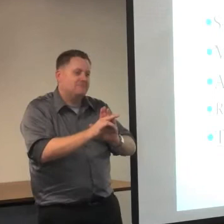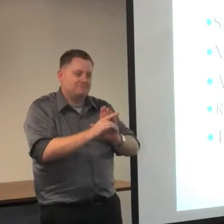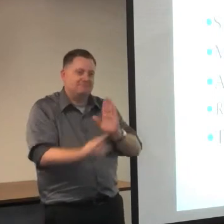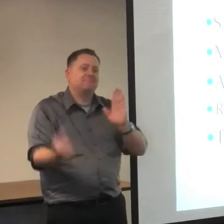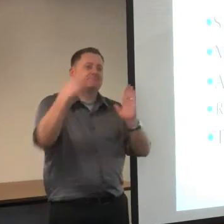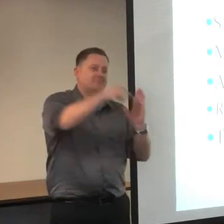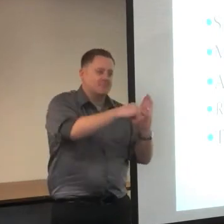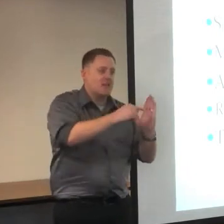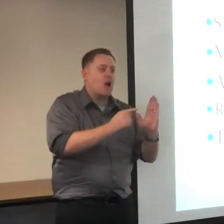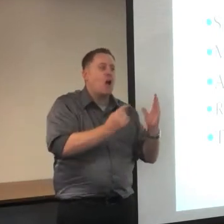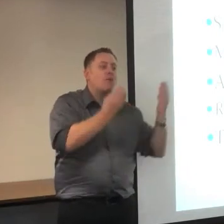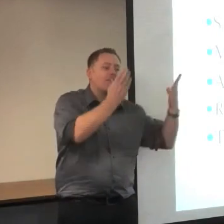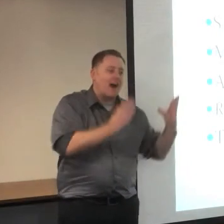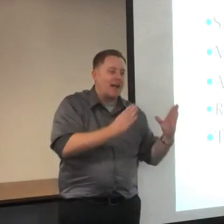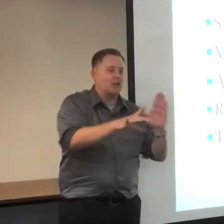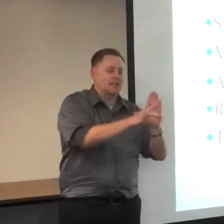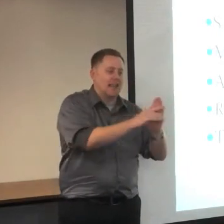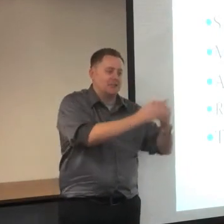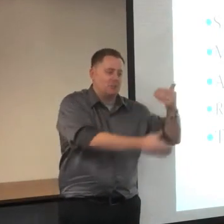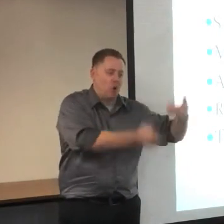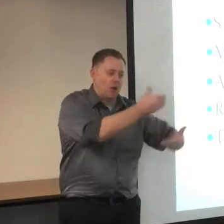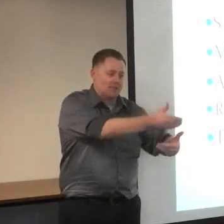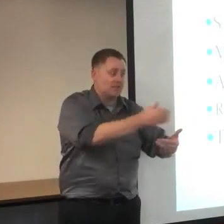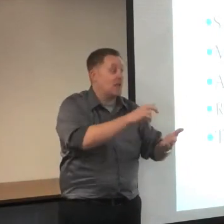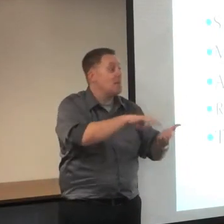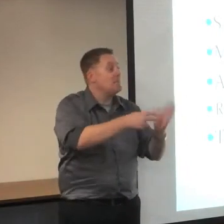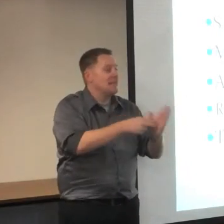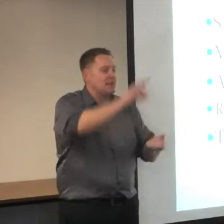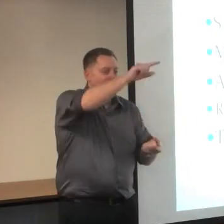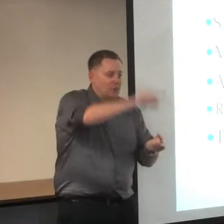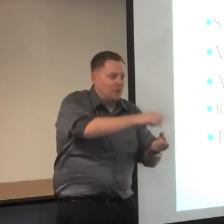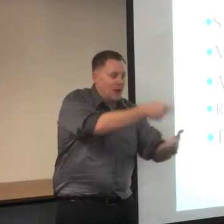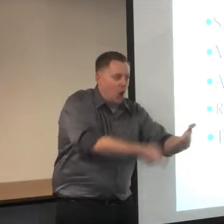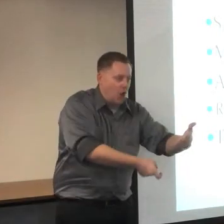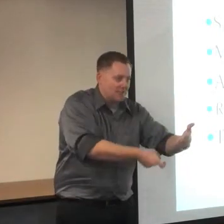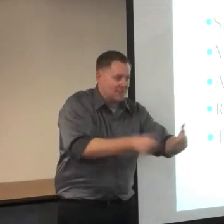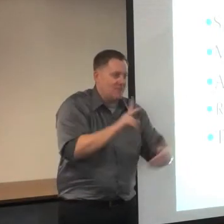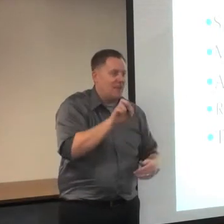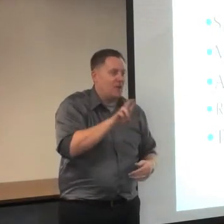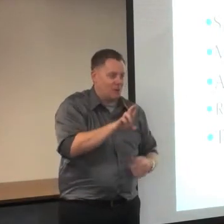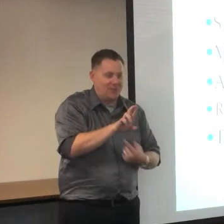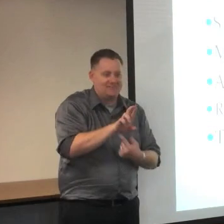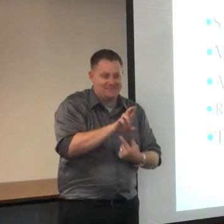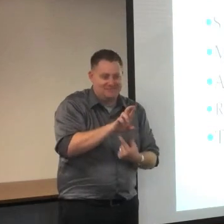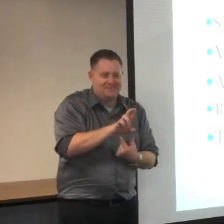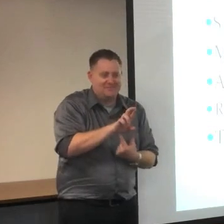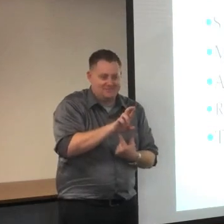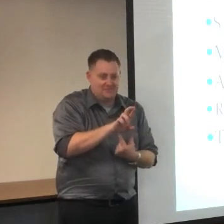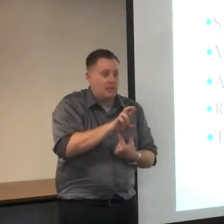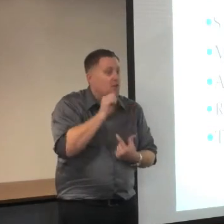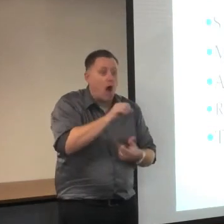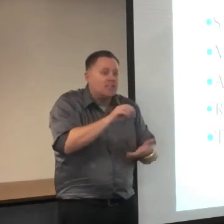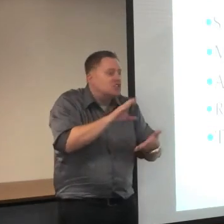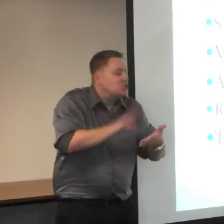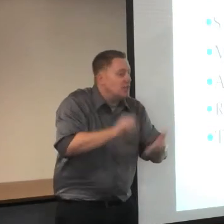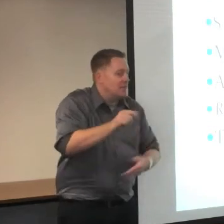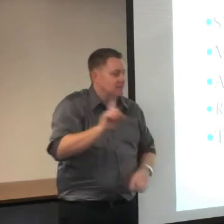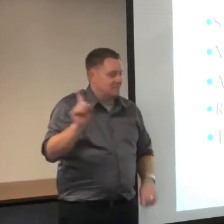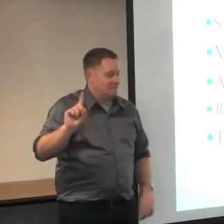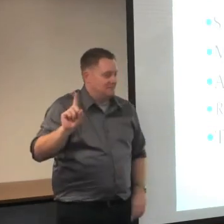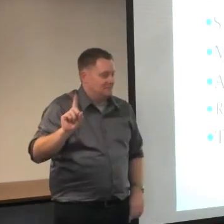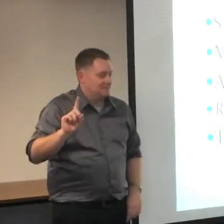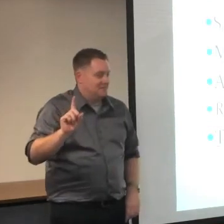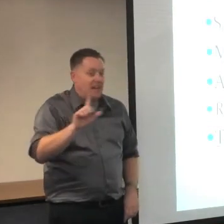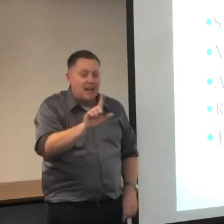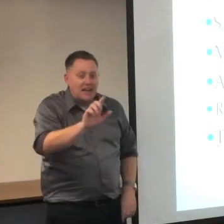refer to the provider selection process, which means the least costly vendor. And again, that's not the cheapest vendor, but that's